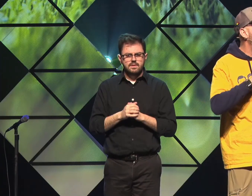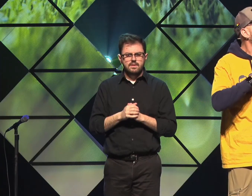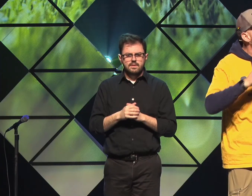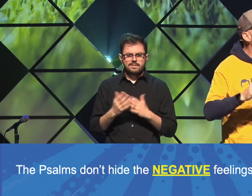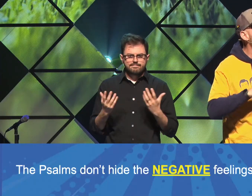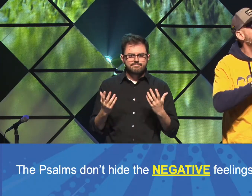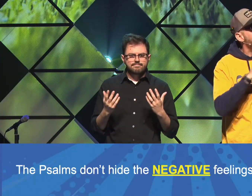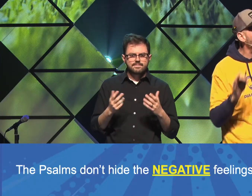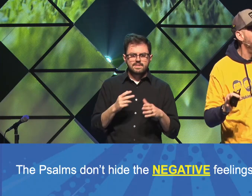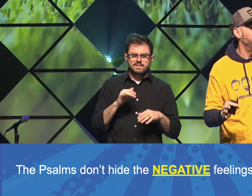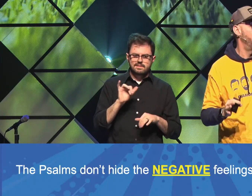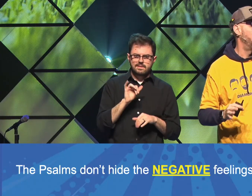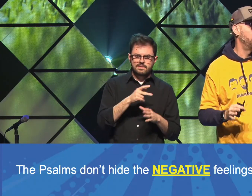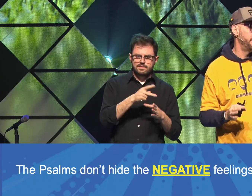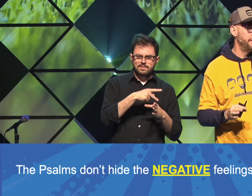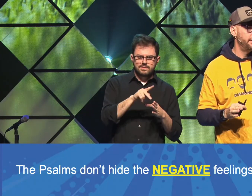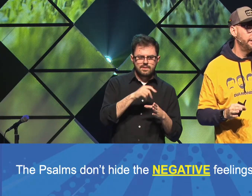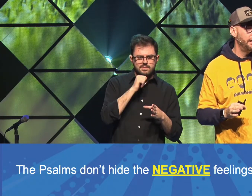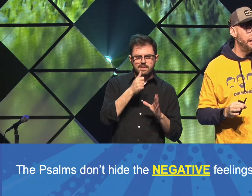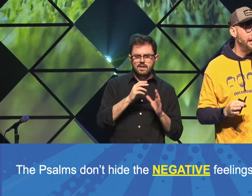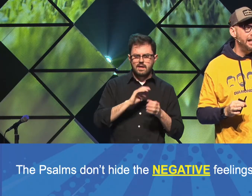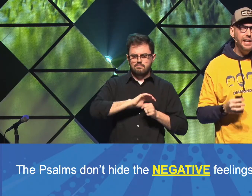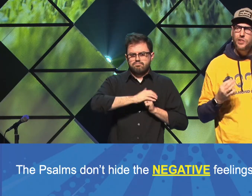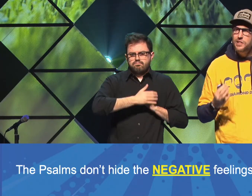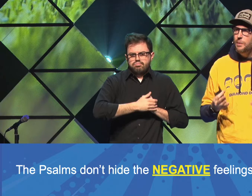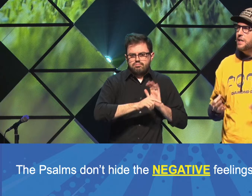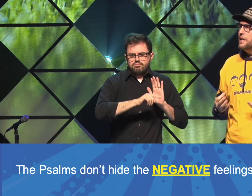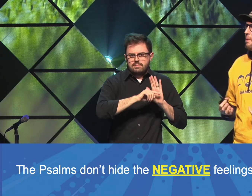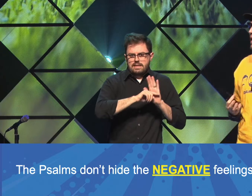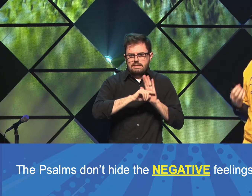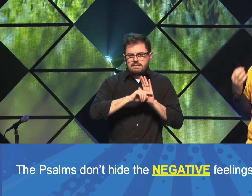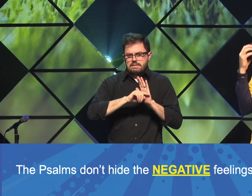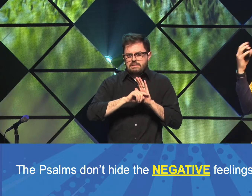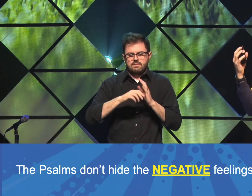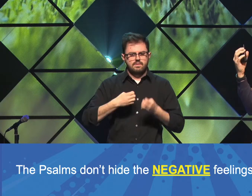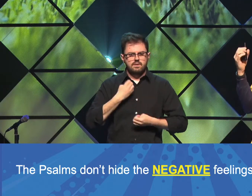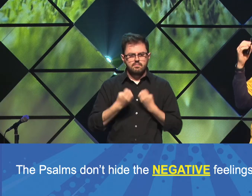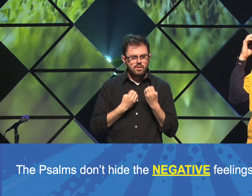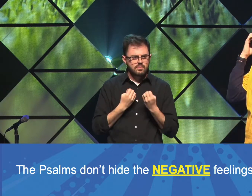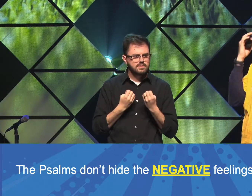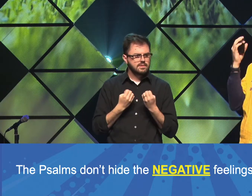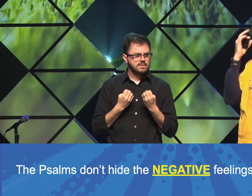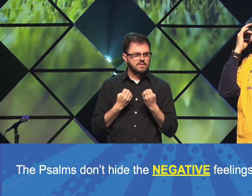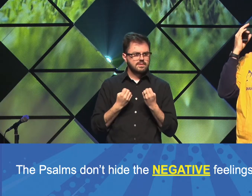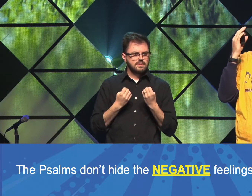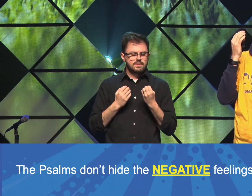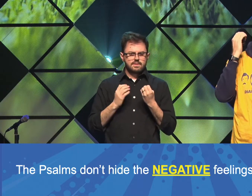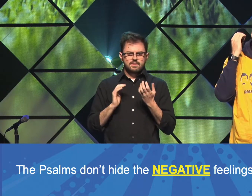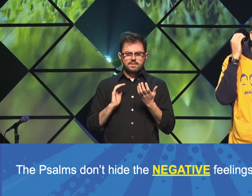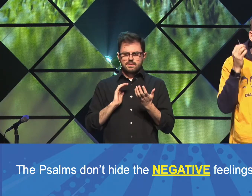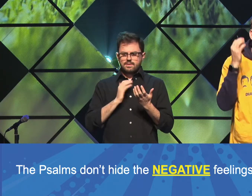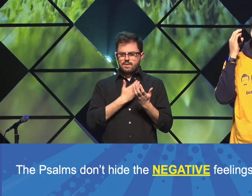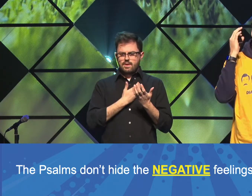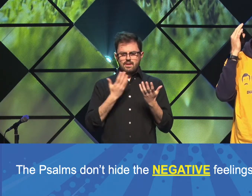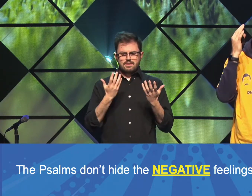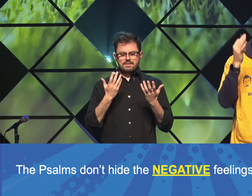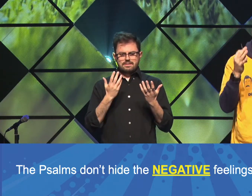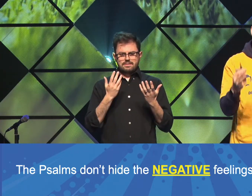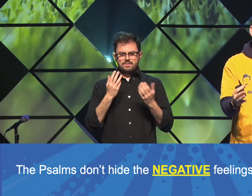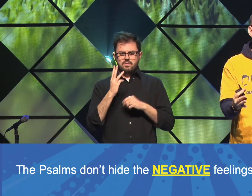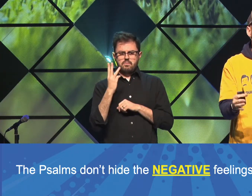Psalms don't hide the negative emotions. Like there's something about our Western triumphantalistic way